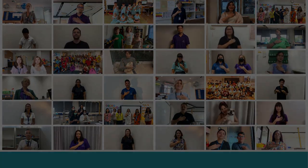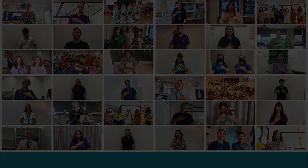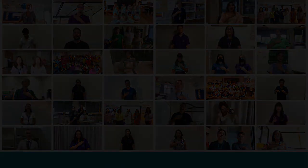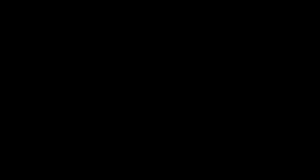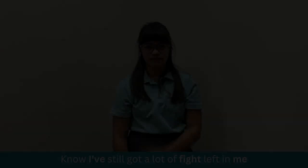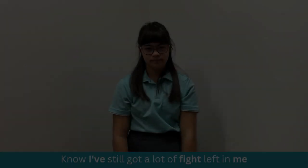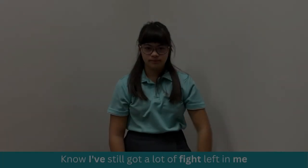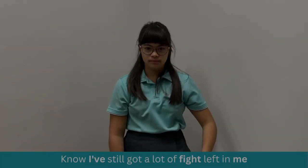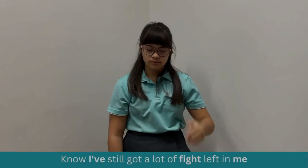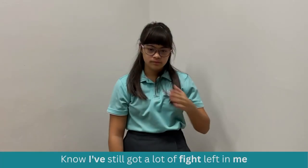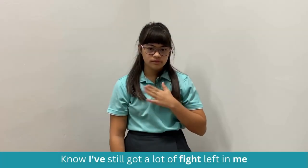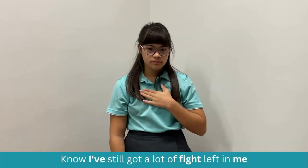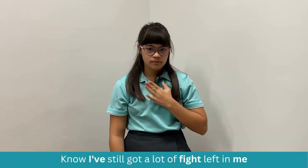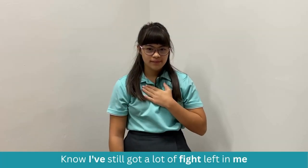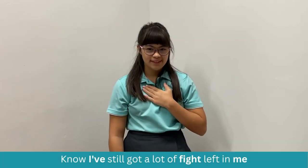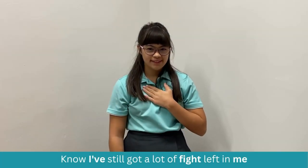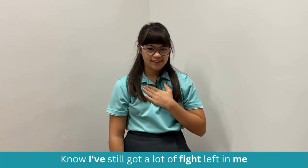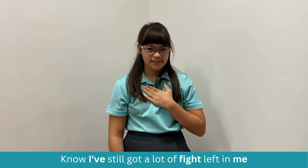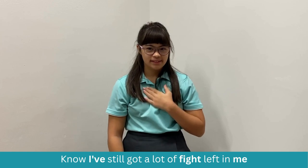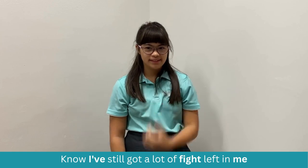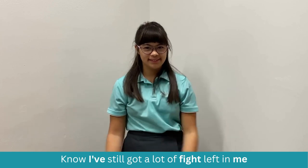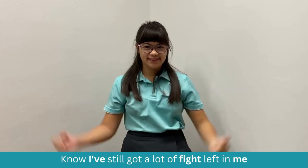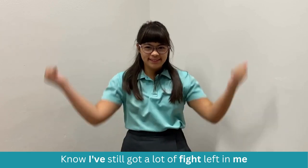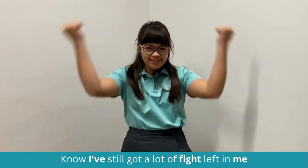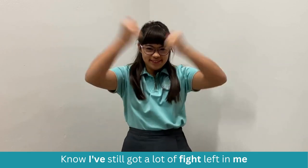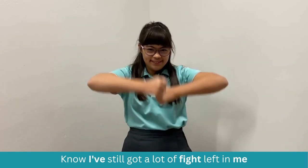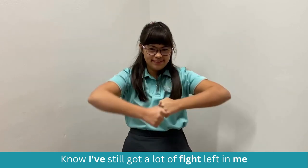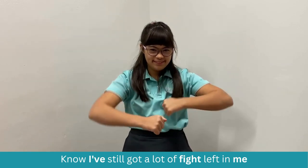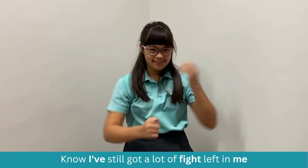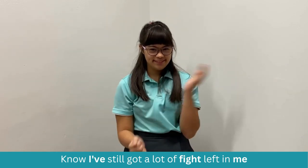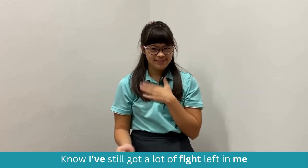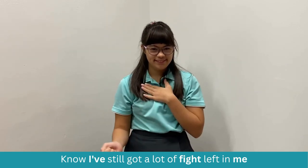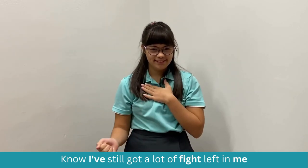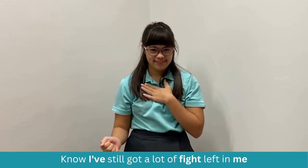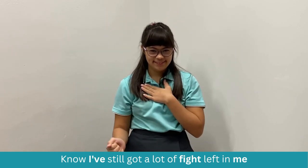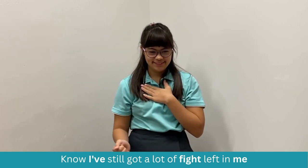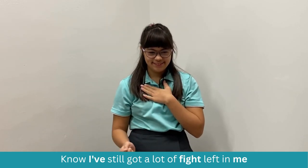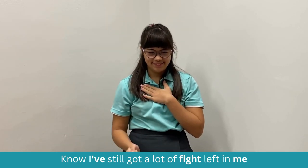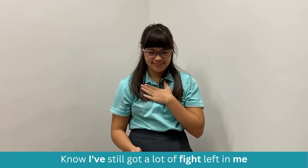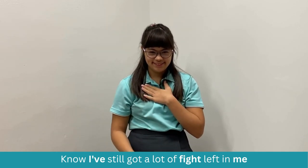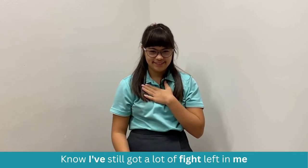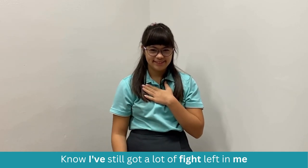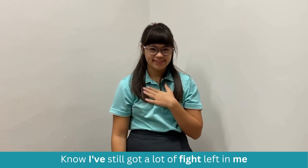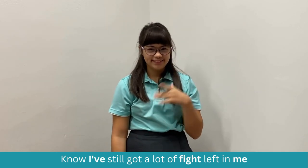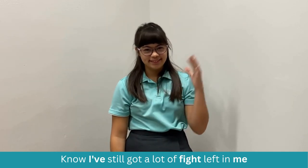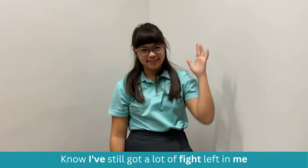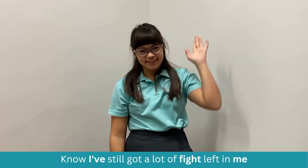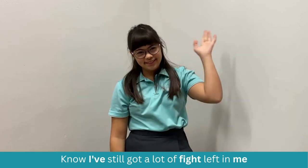No, I've still got a lot of fight left in me.